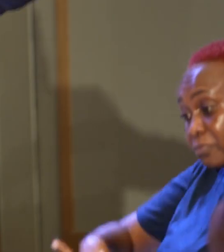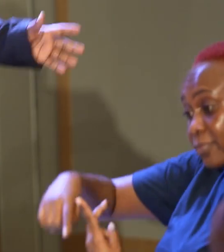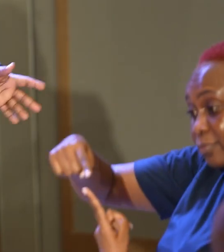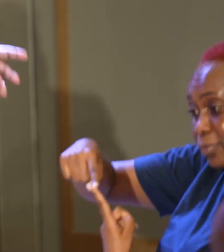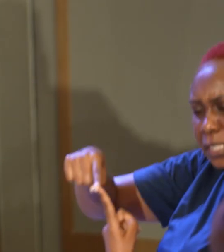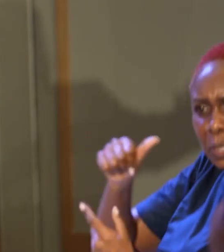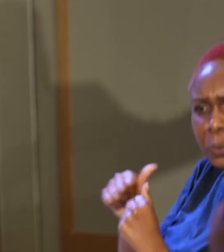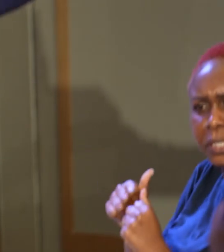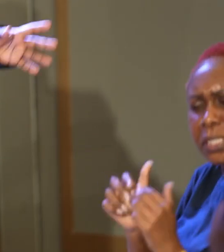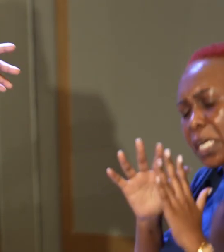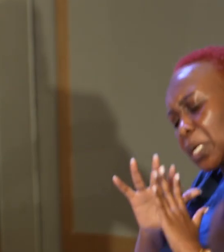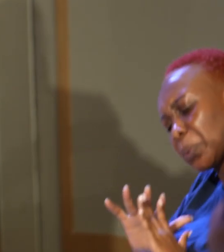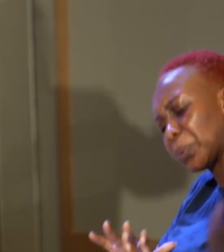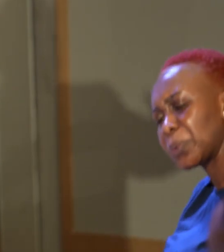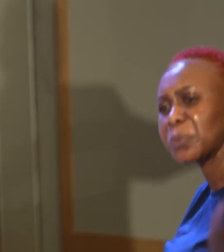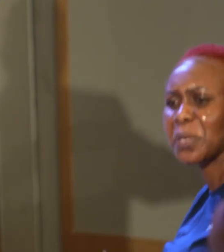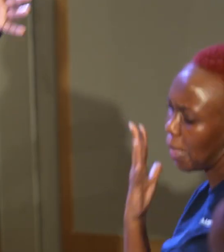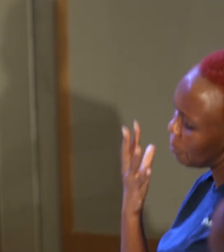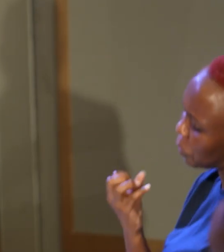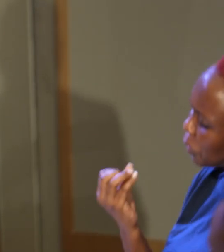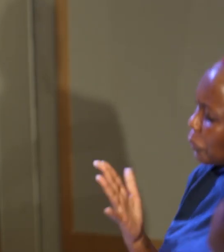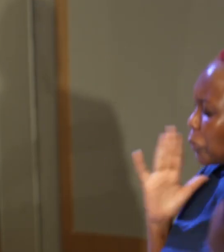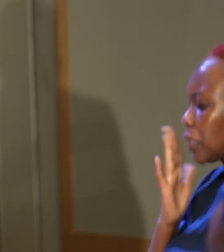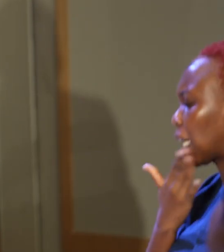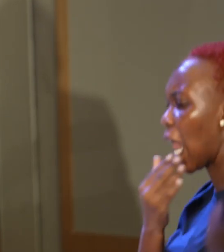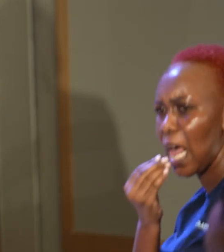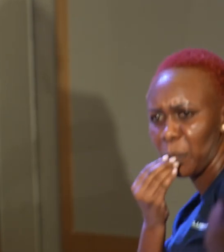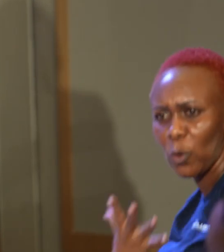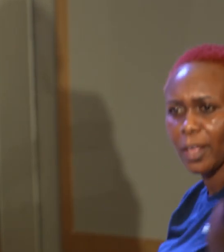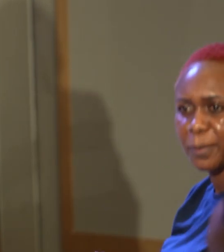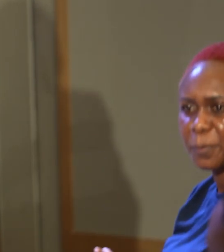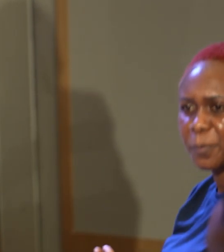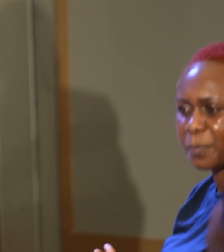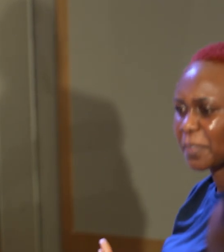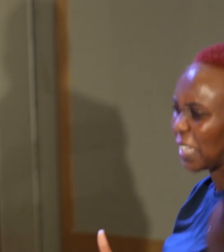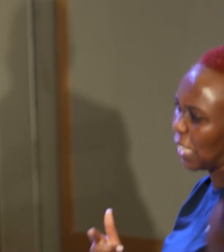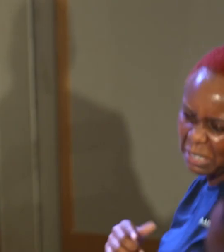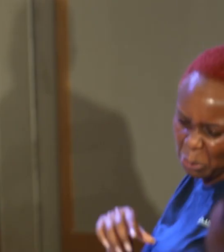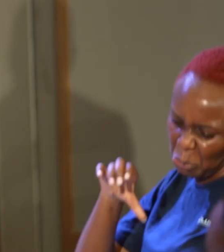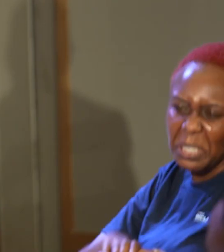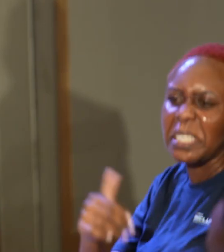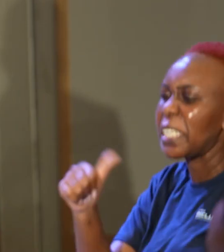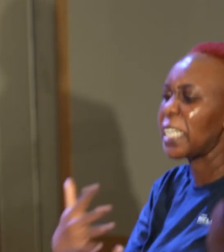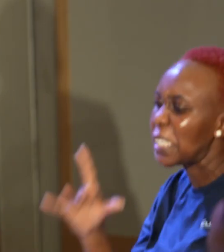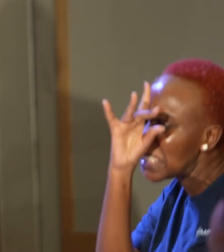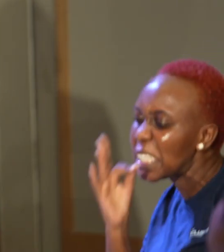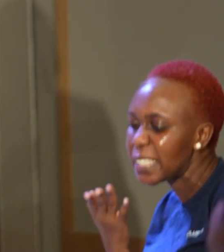is graceful and beautiful, highly colored, we don't get nothing serious from